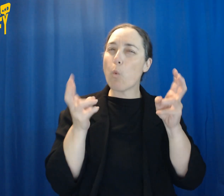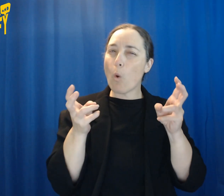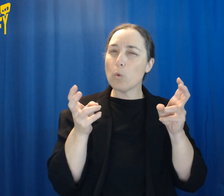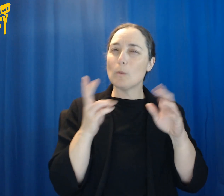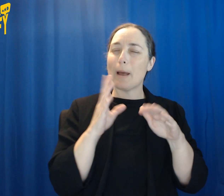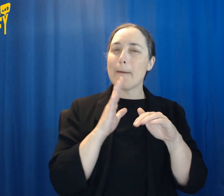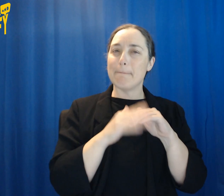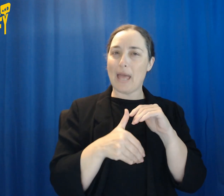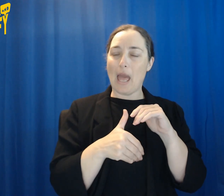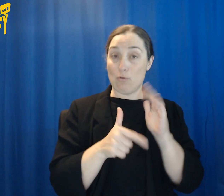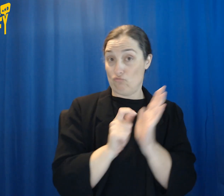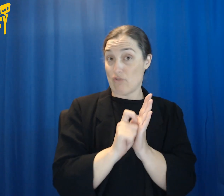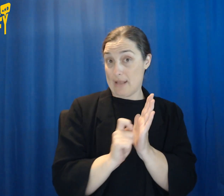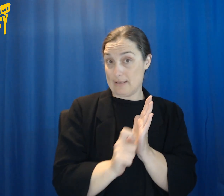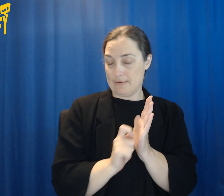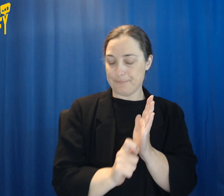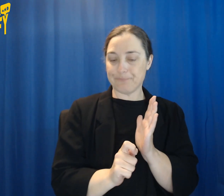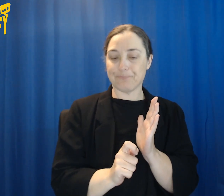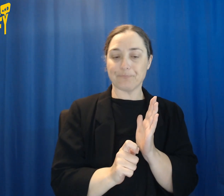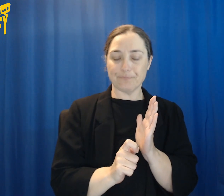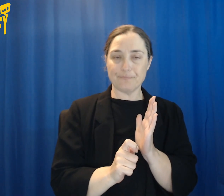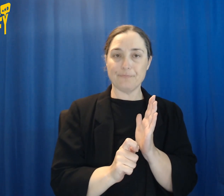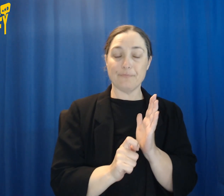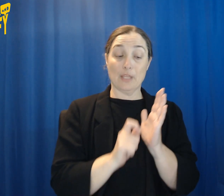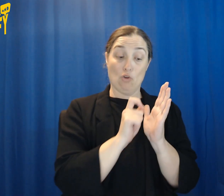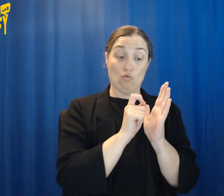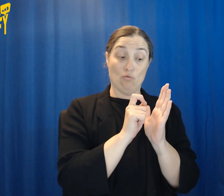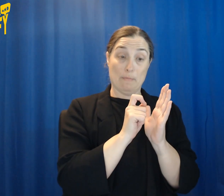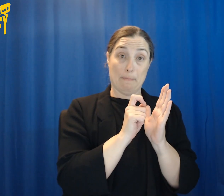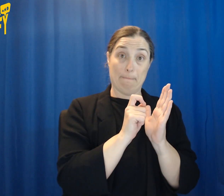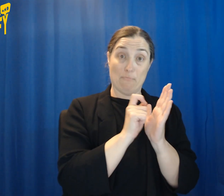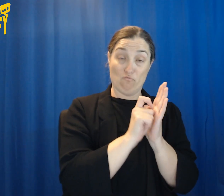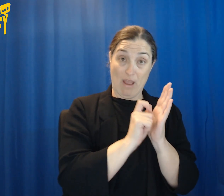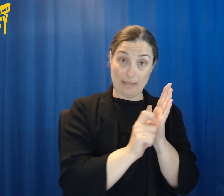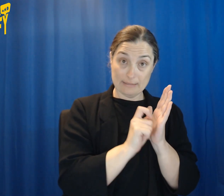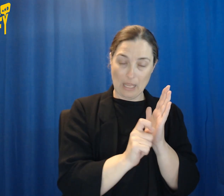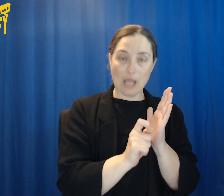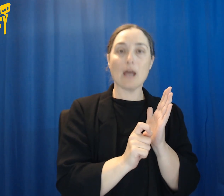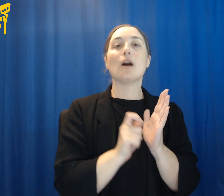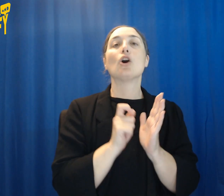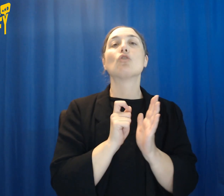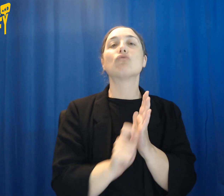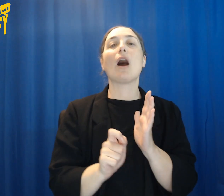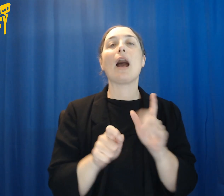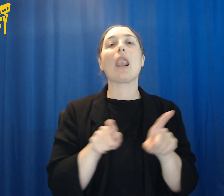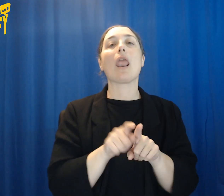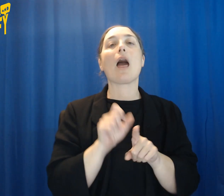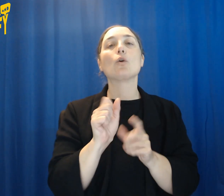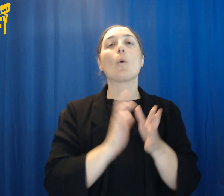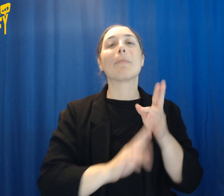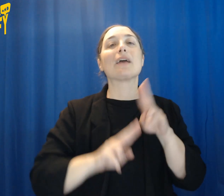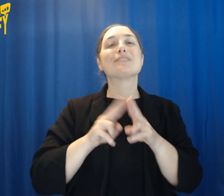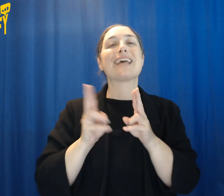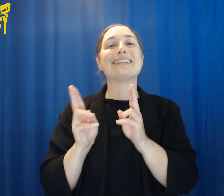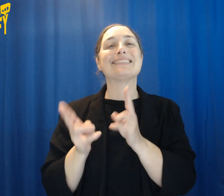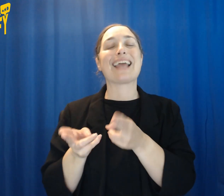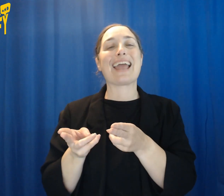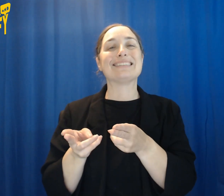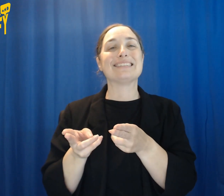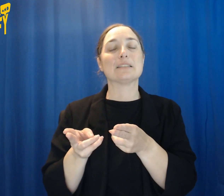being a writer is basically you need to write like your parents are dead, because you are, like, if you're